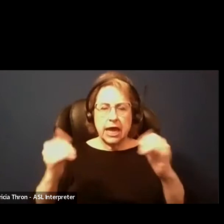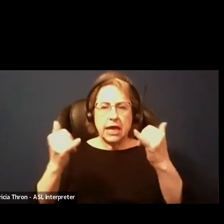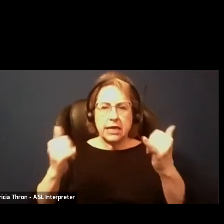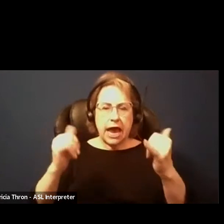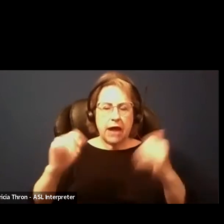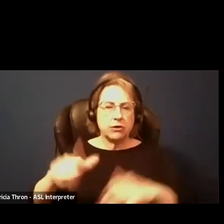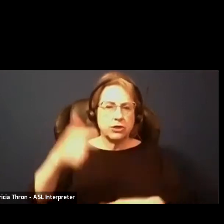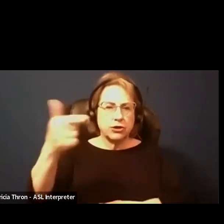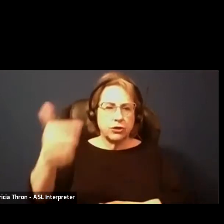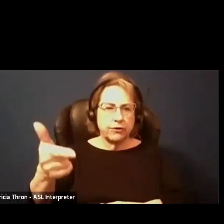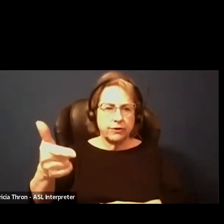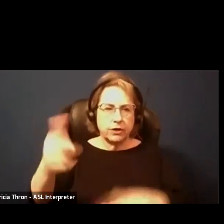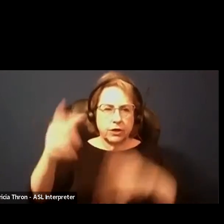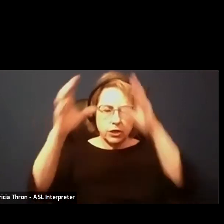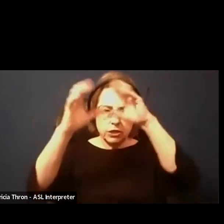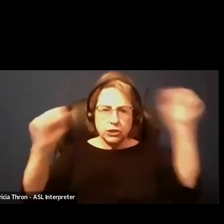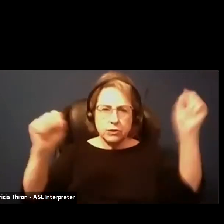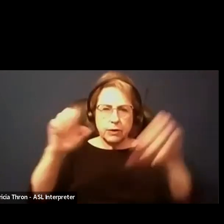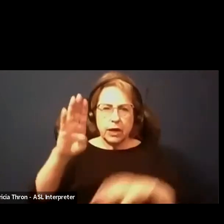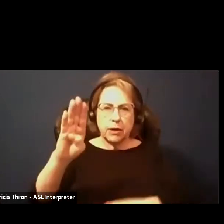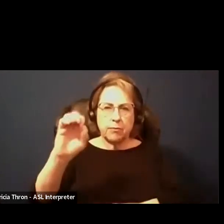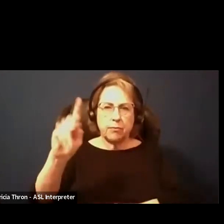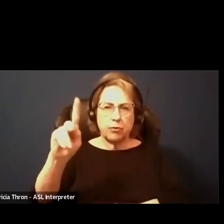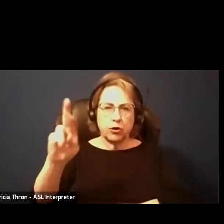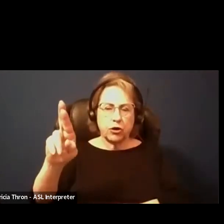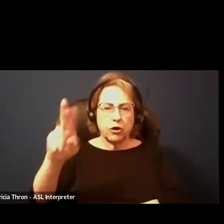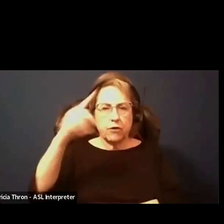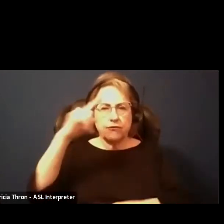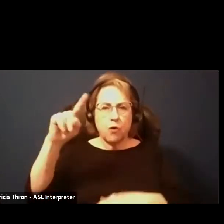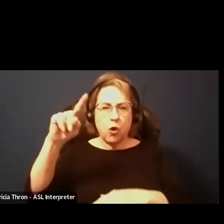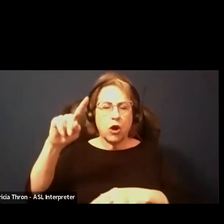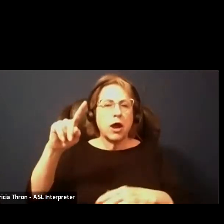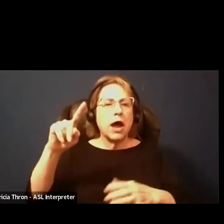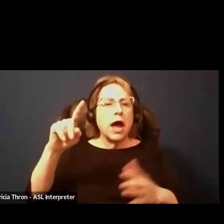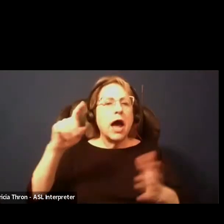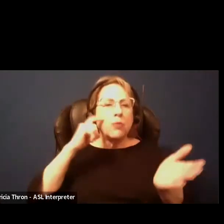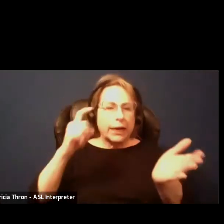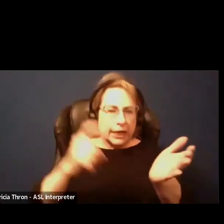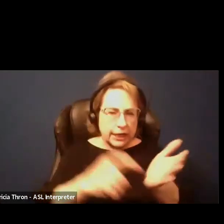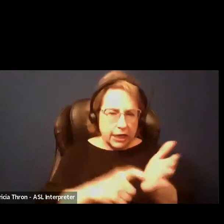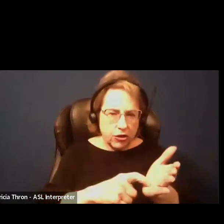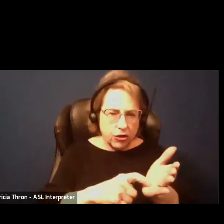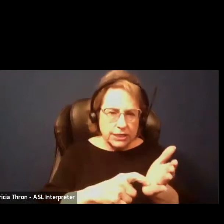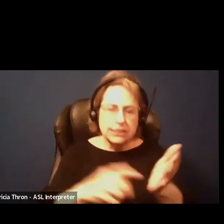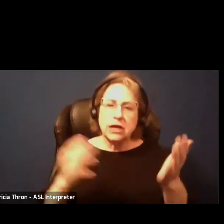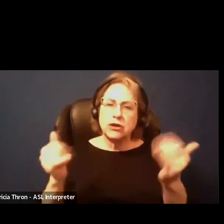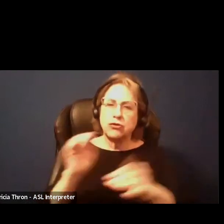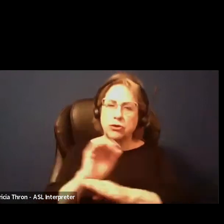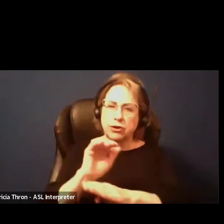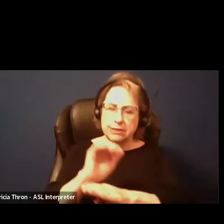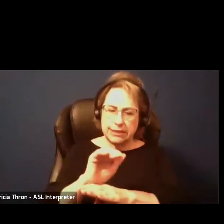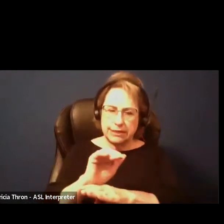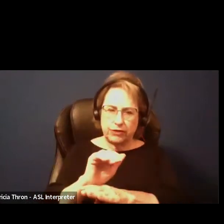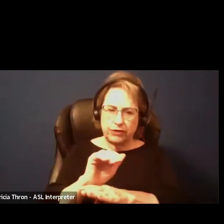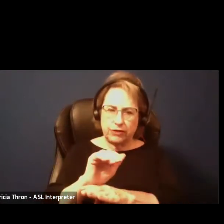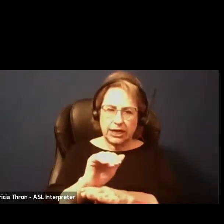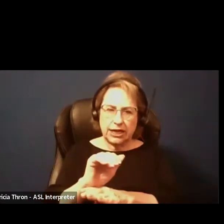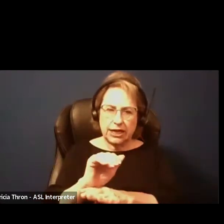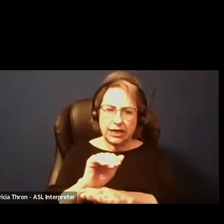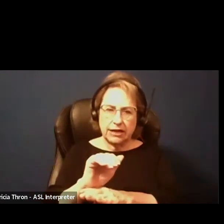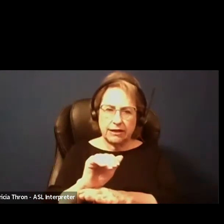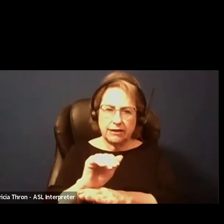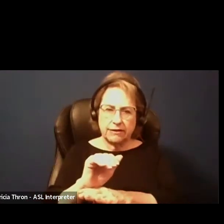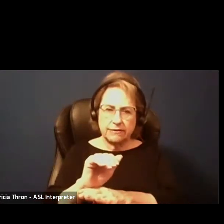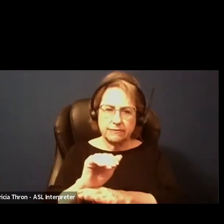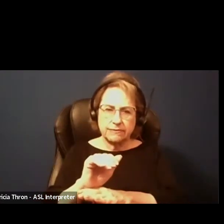to Superintendent Booker for about the next few recognitions. Thank you very much, President Land. So this evening, we are going